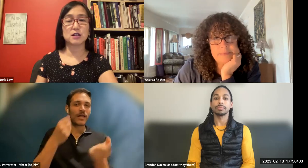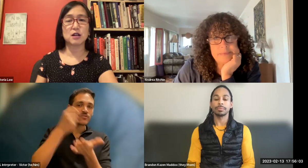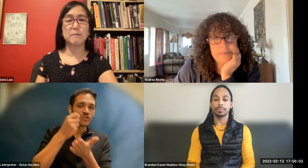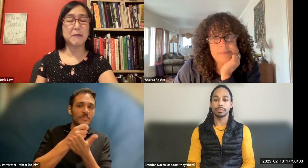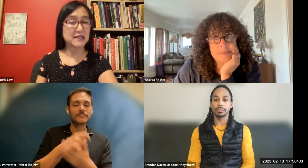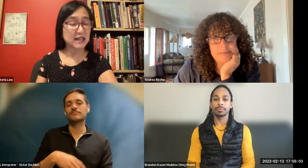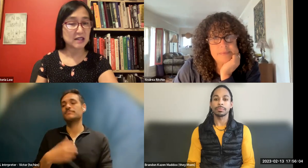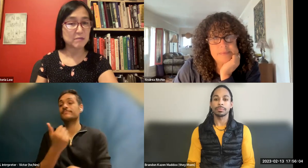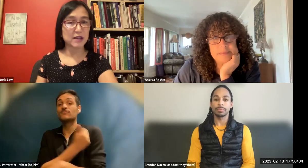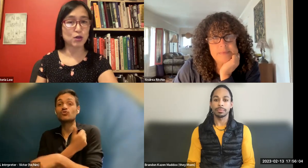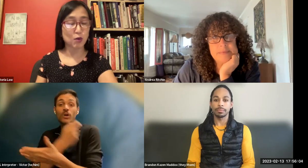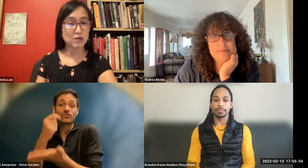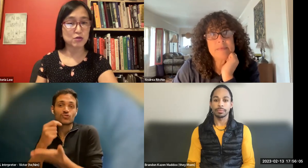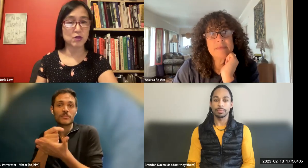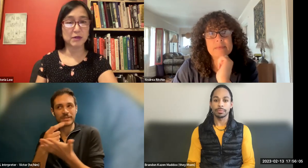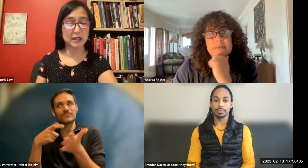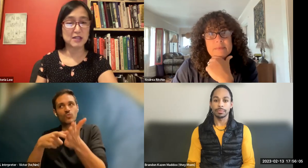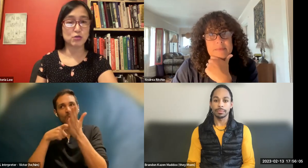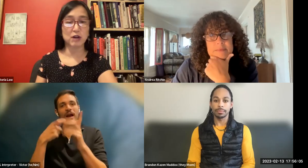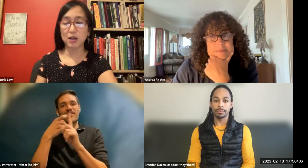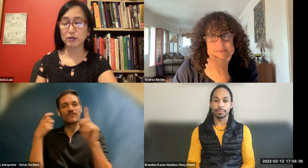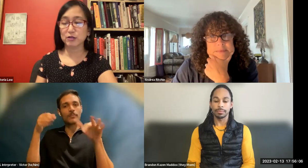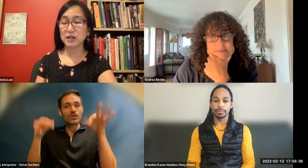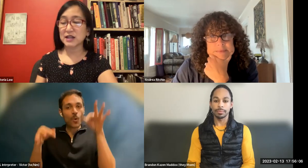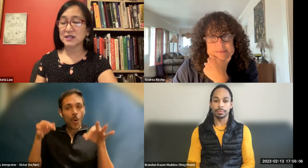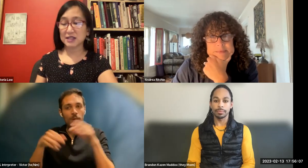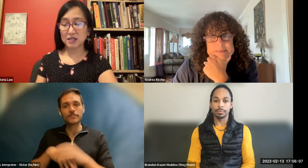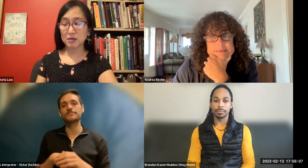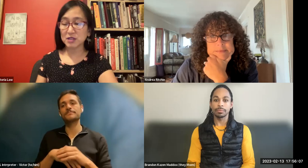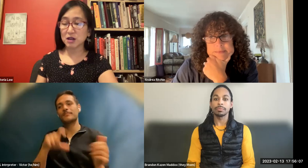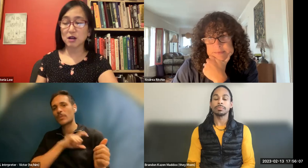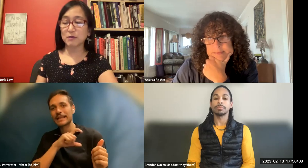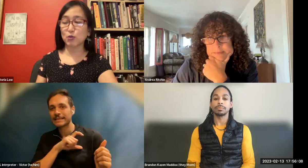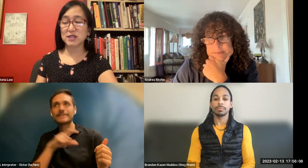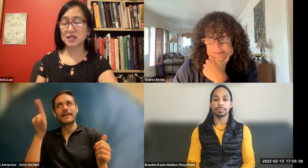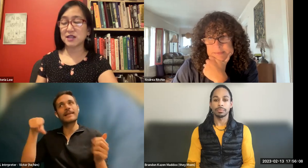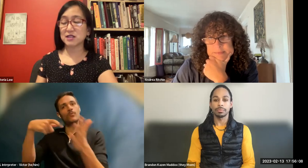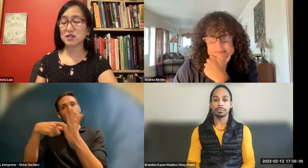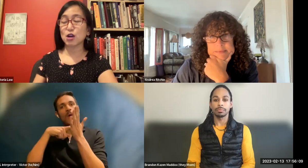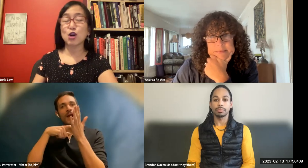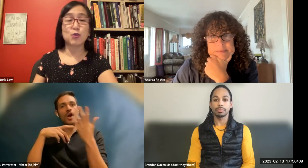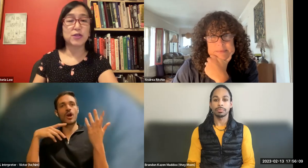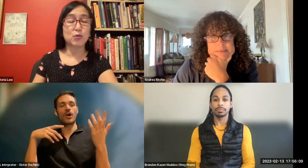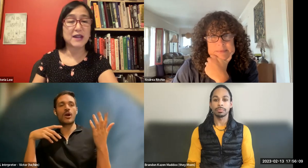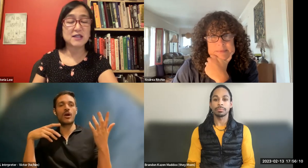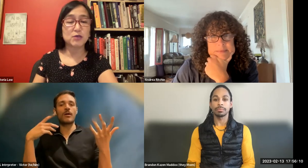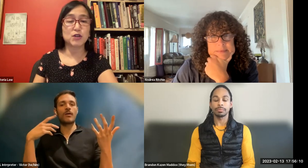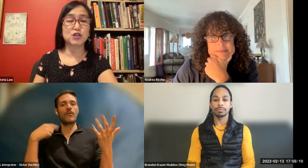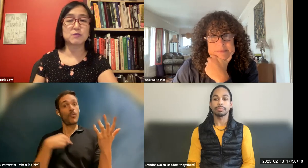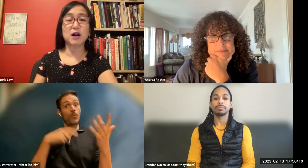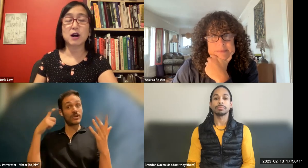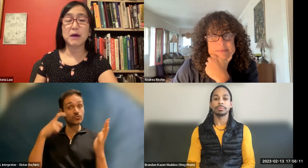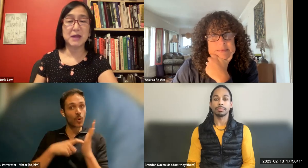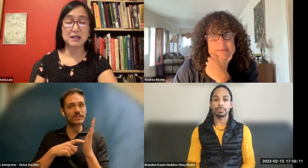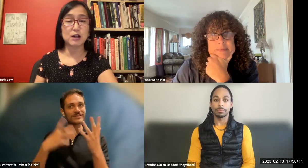is mandated by the courts or the police or other systems. We see this with the ways in